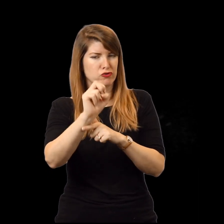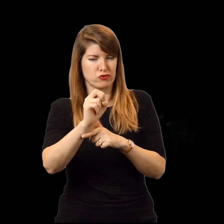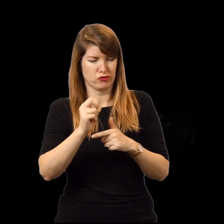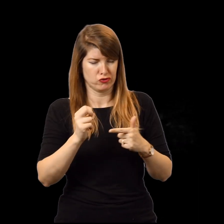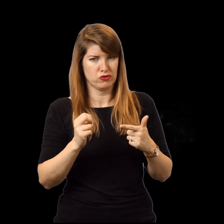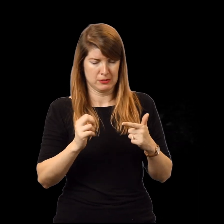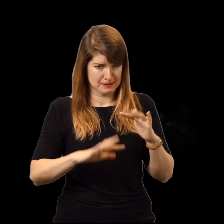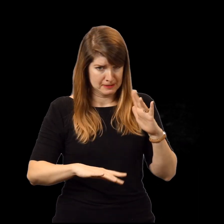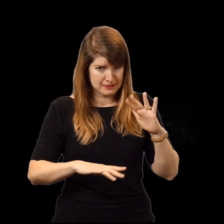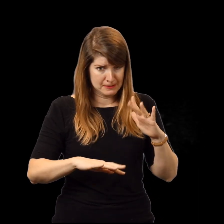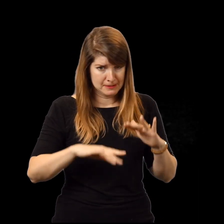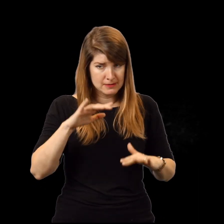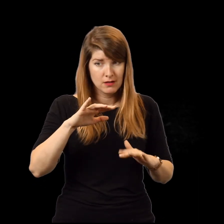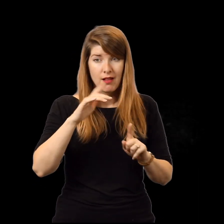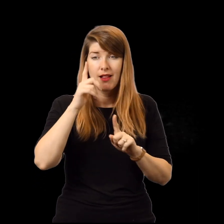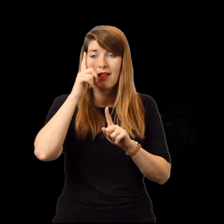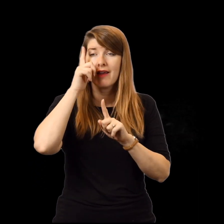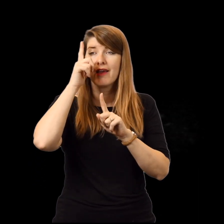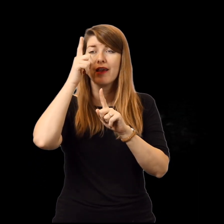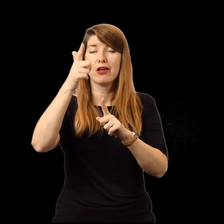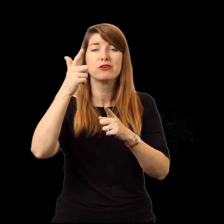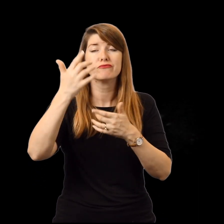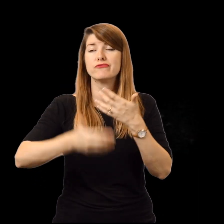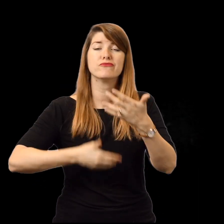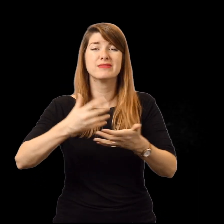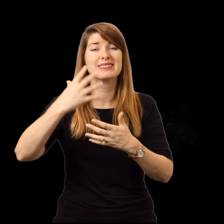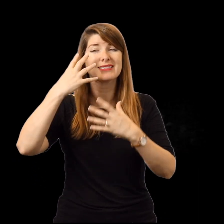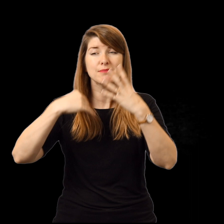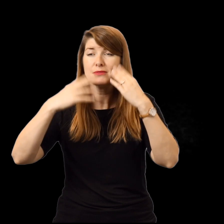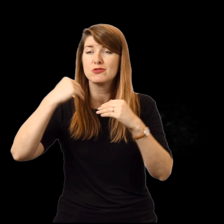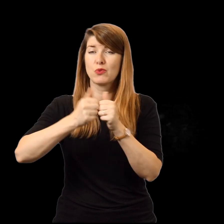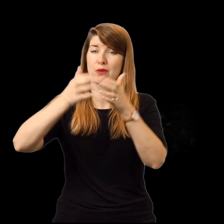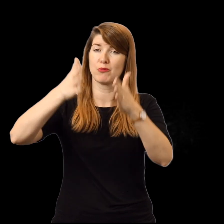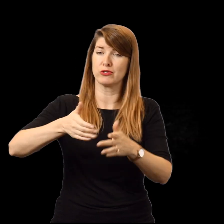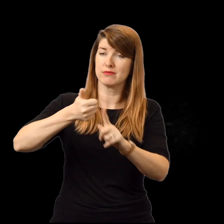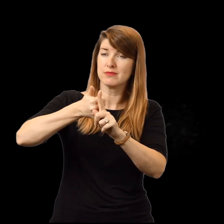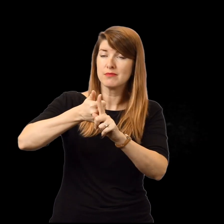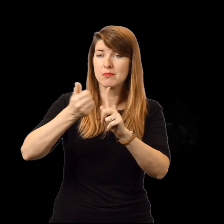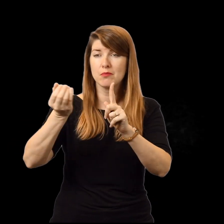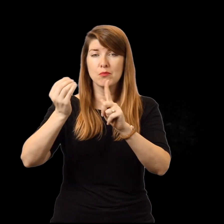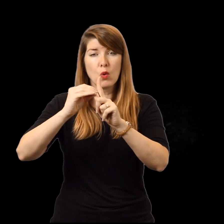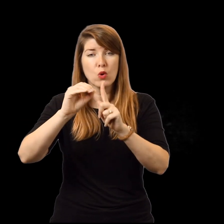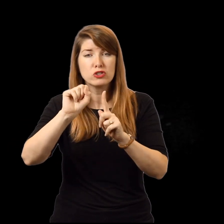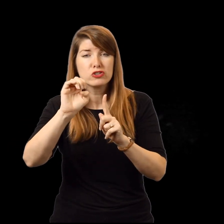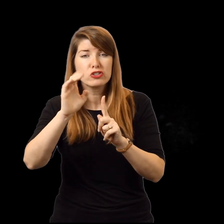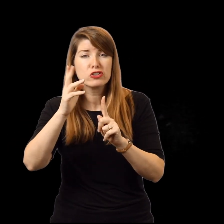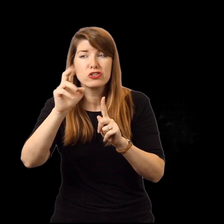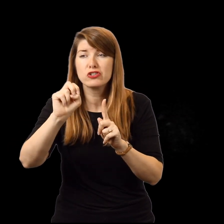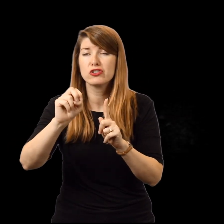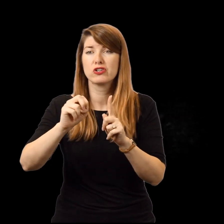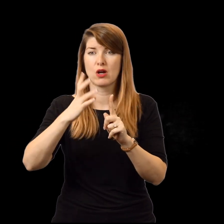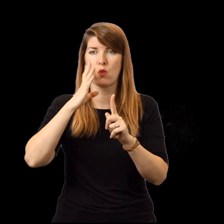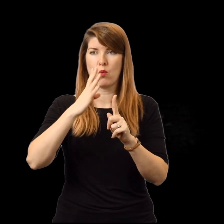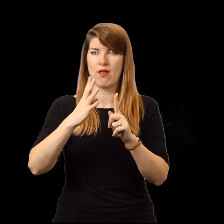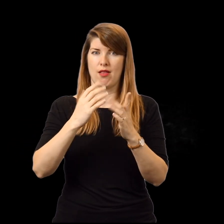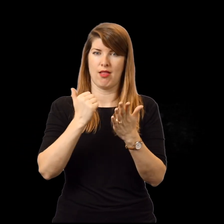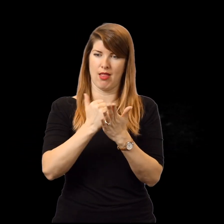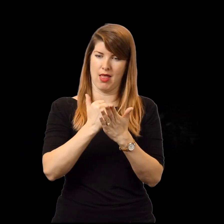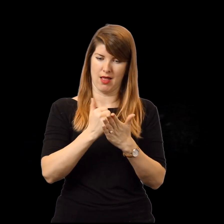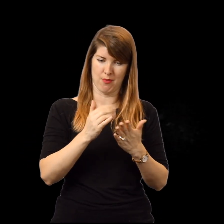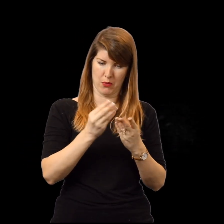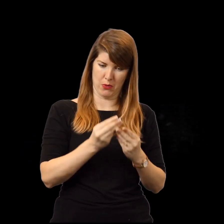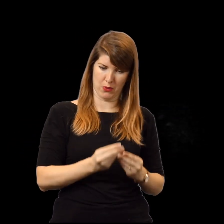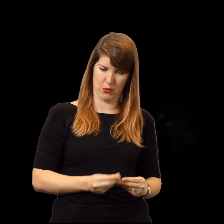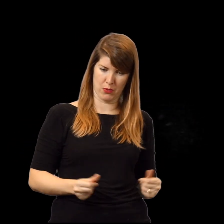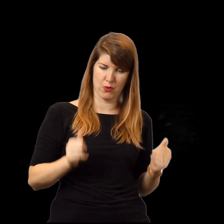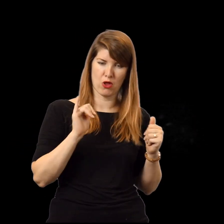insecure, and later in life have experiences with someone who's more securely attached,